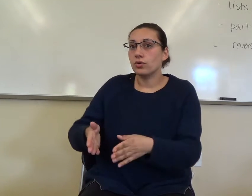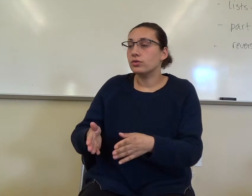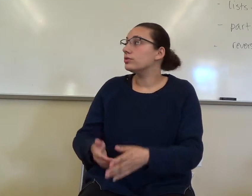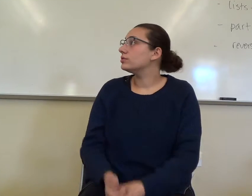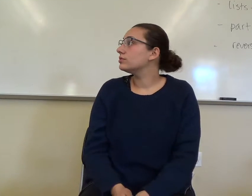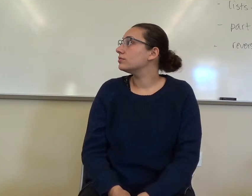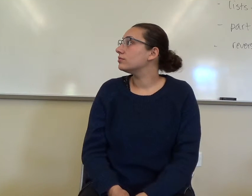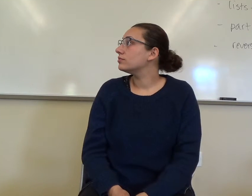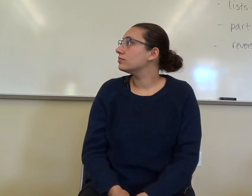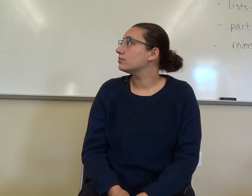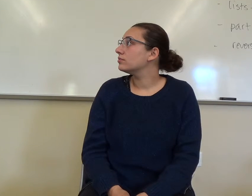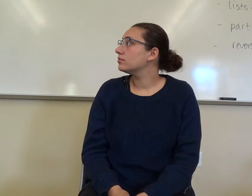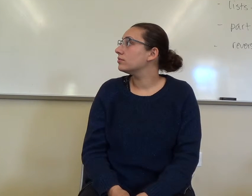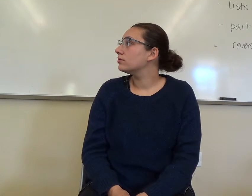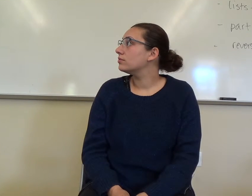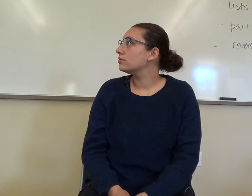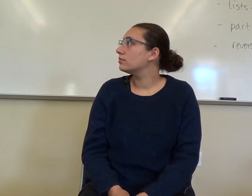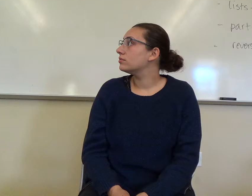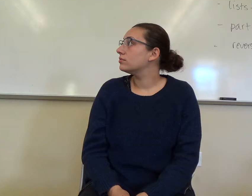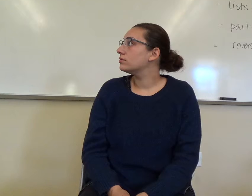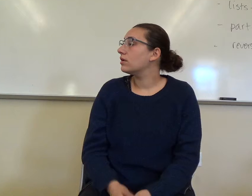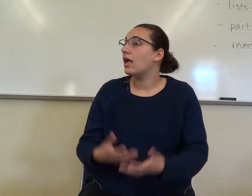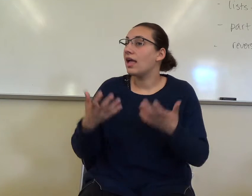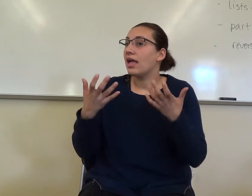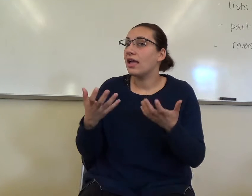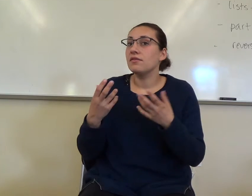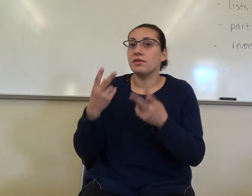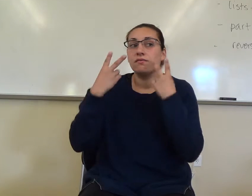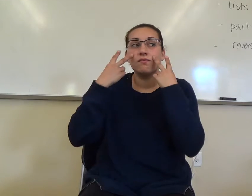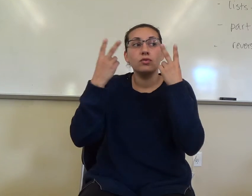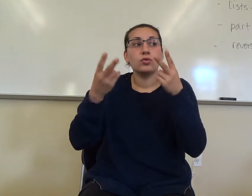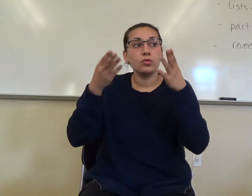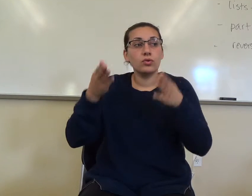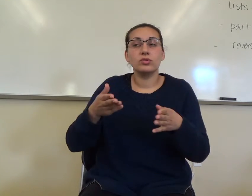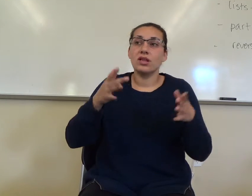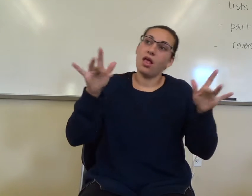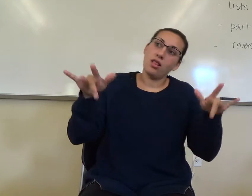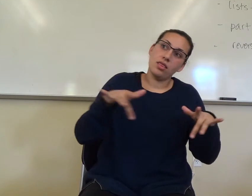okay, heavy viewers, light viewers,